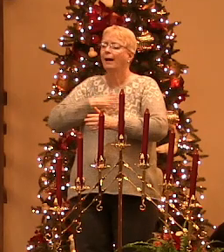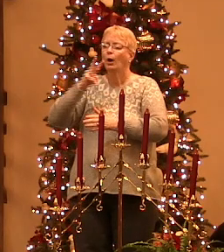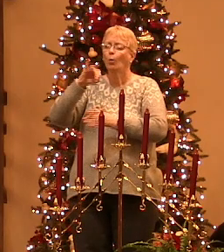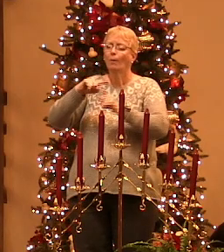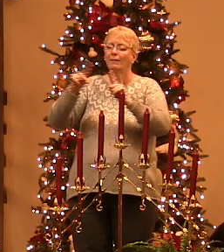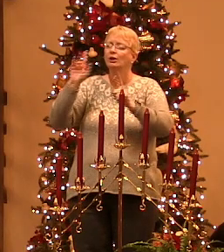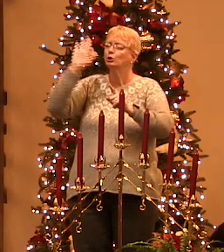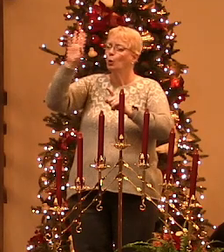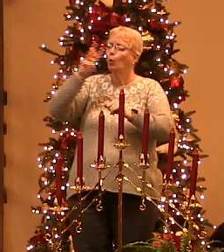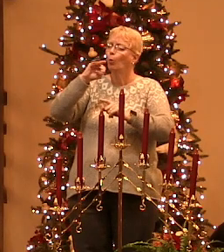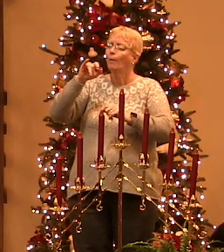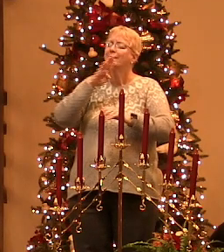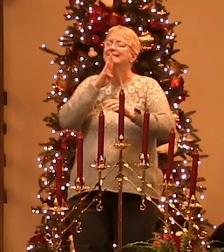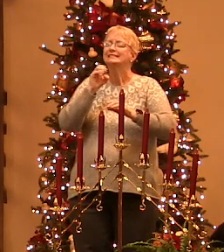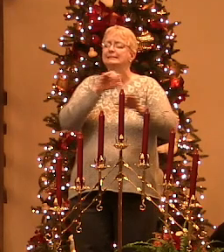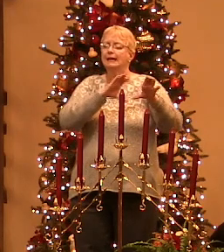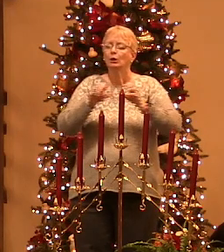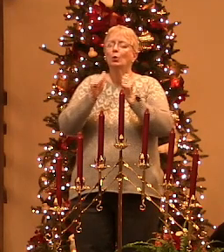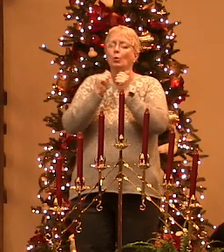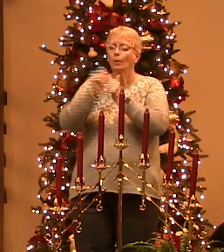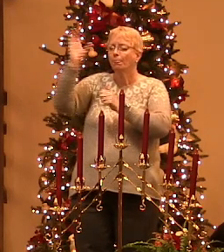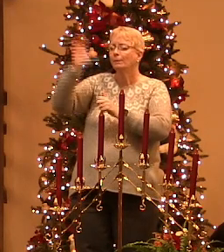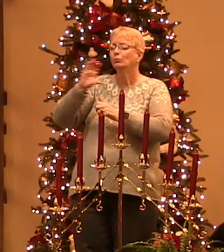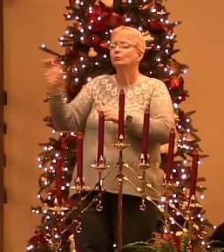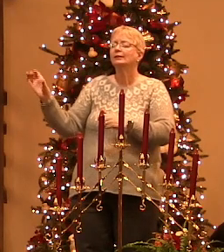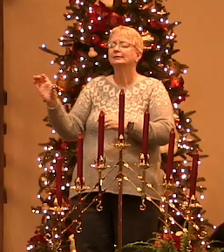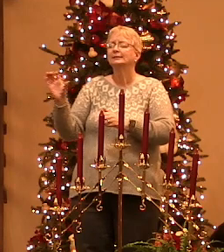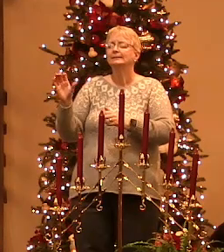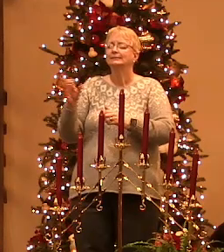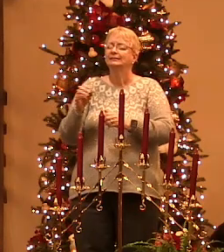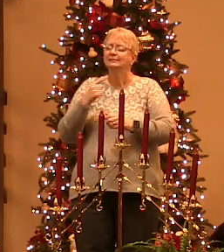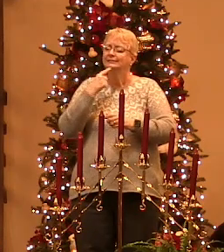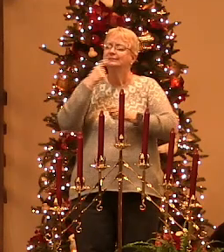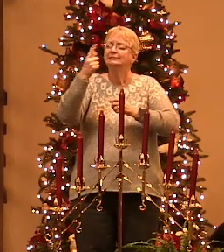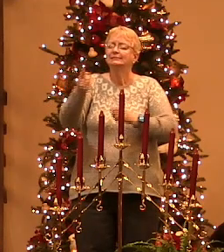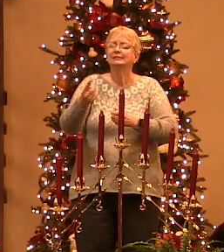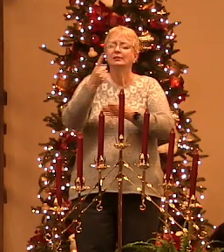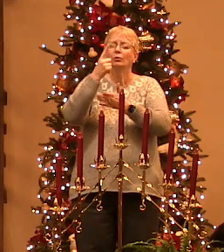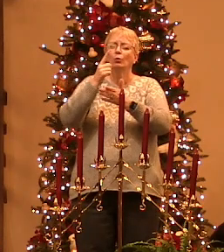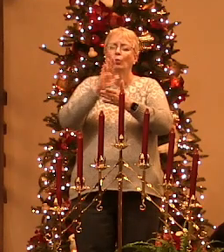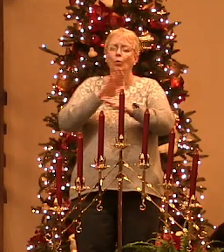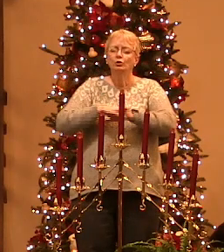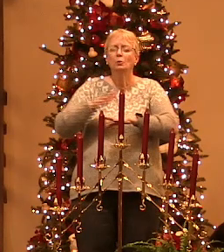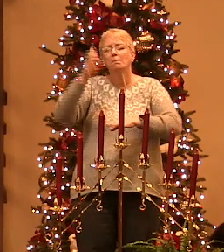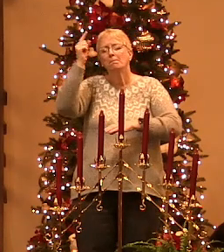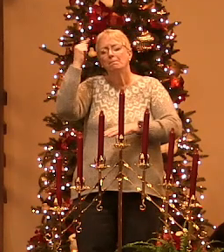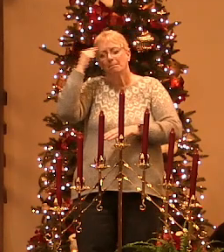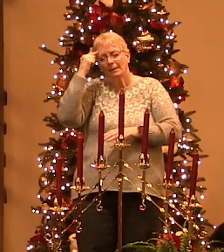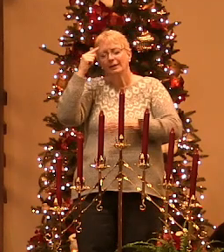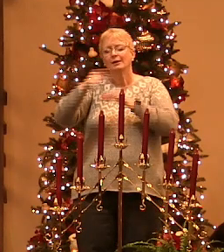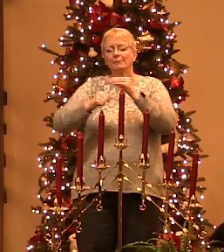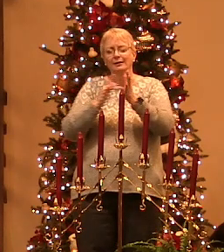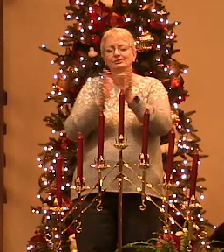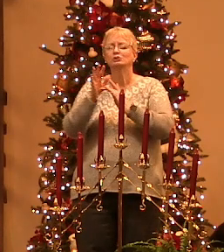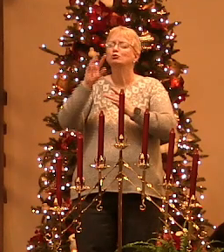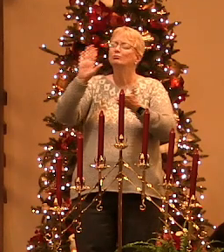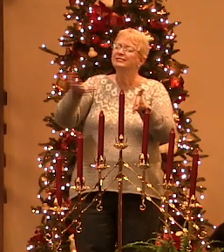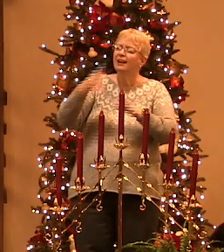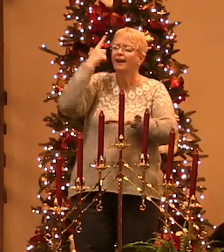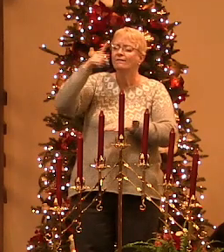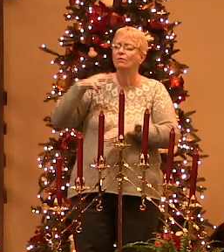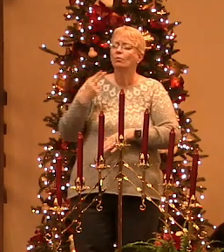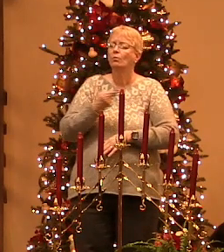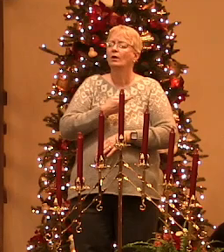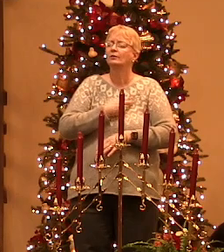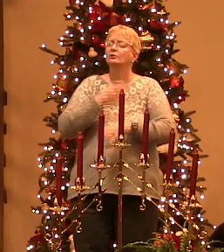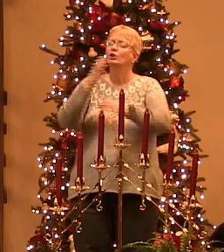will be done. You went to the cross for us. You had us on it, so to speak. You had us on your mind on the cross. You did that for us.